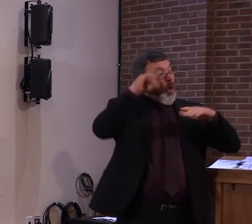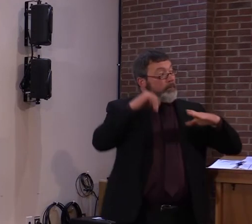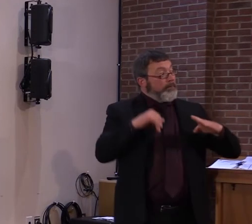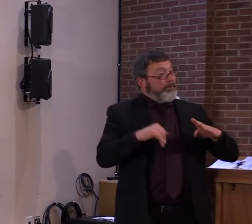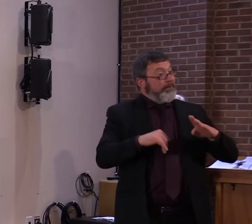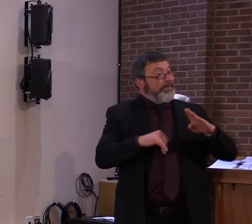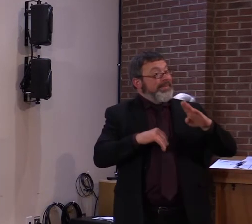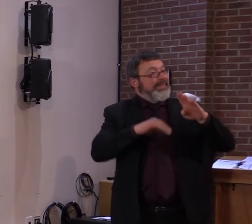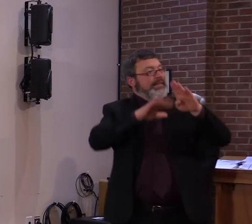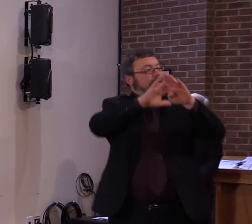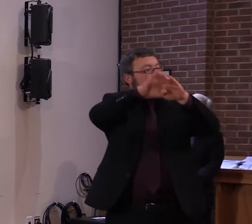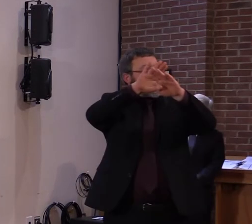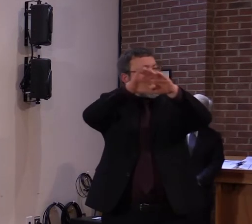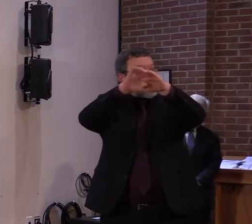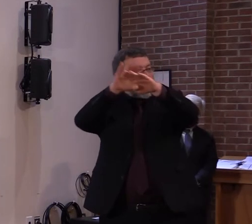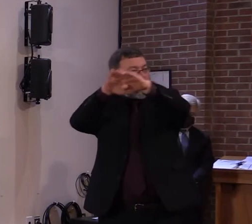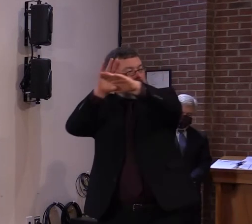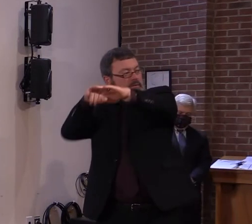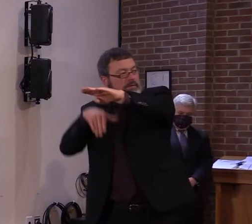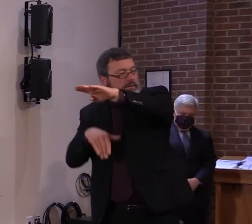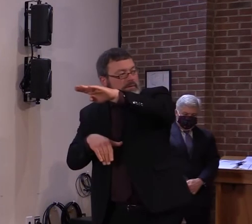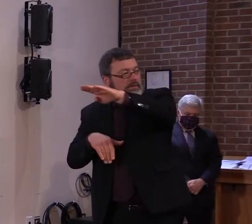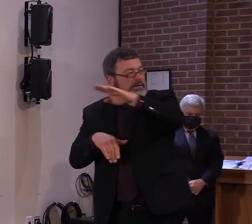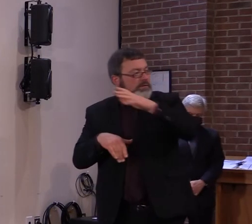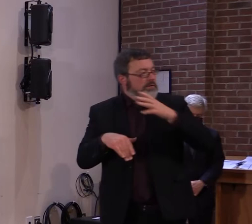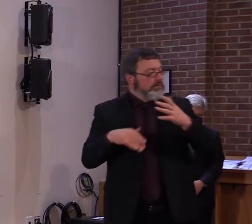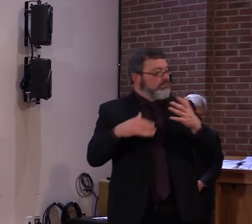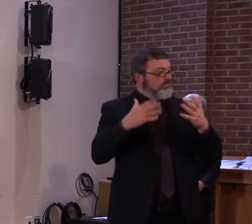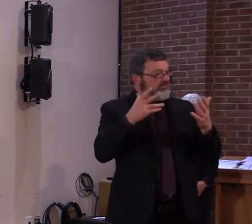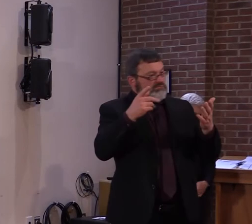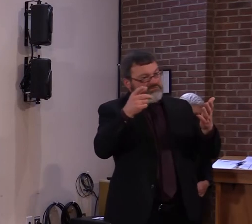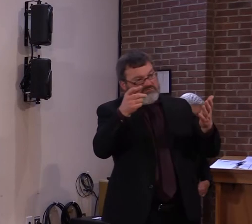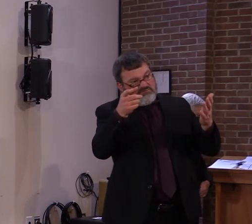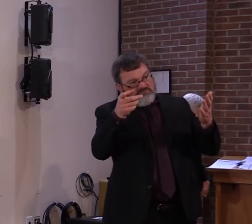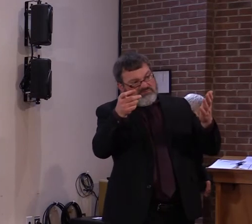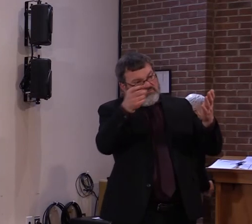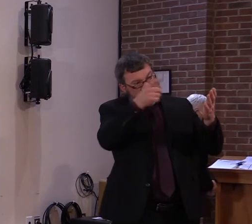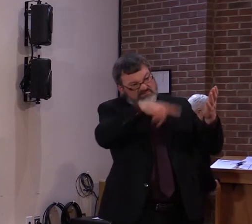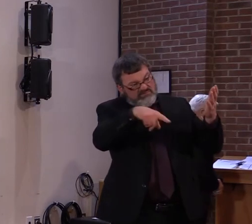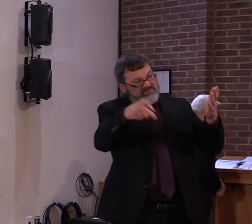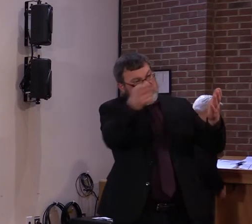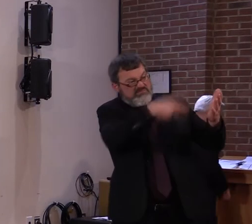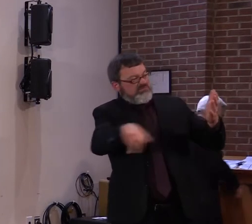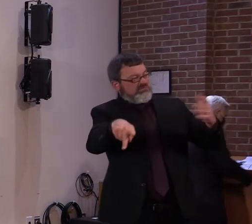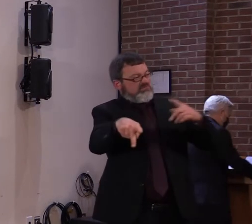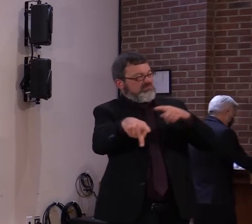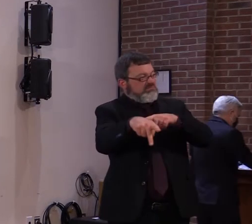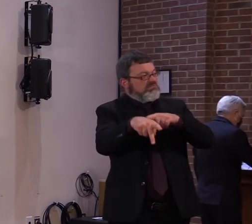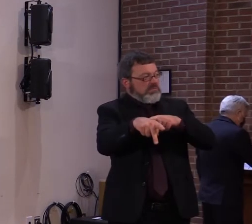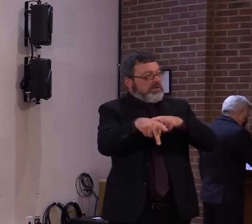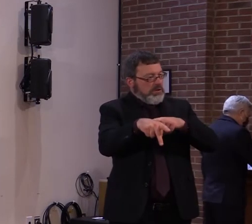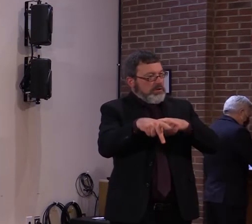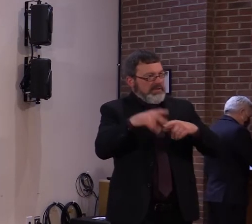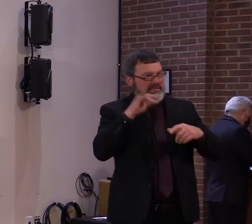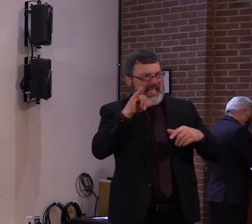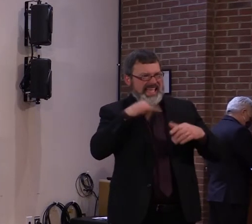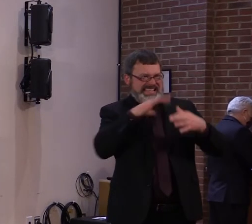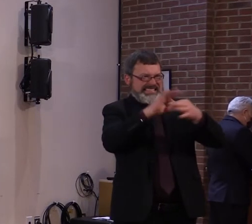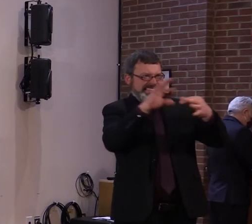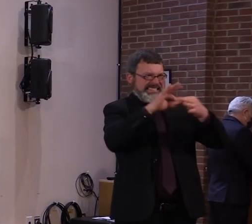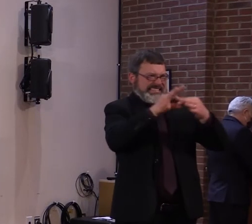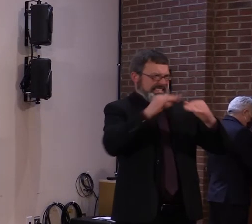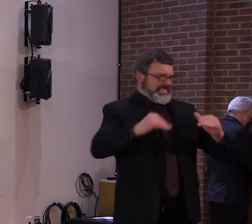10, 14 plus days after we started, we would start to see the plateauing and decrease.